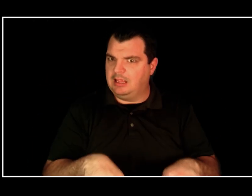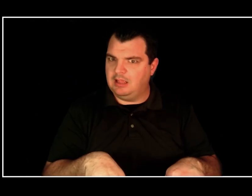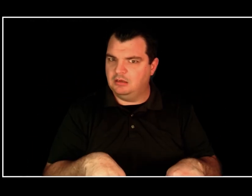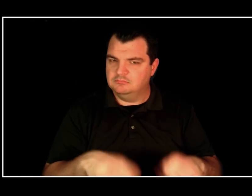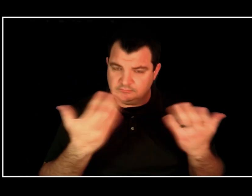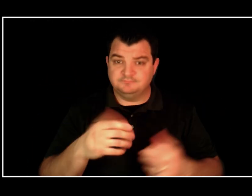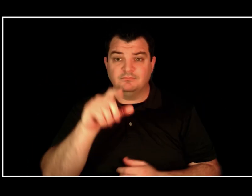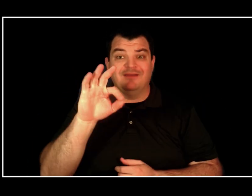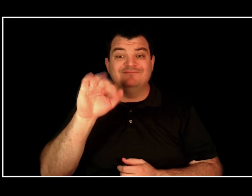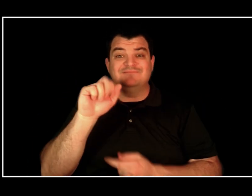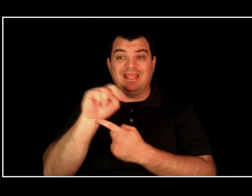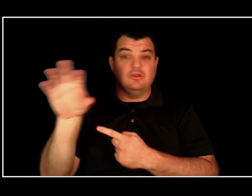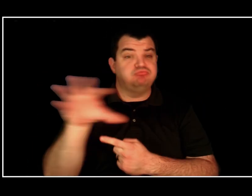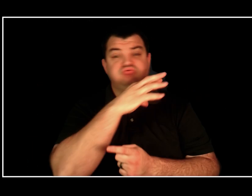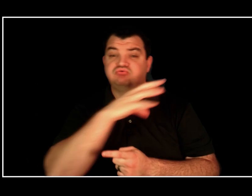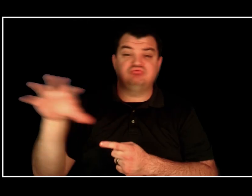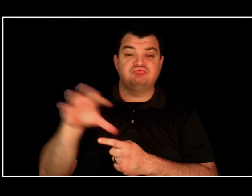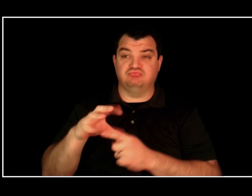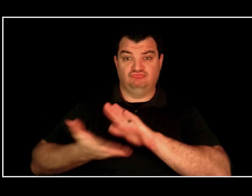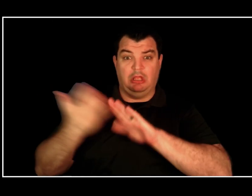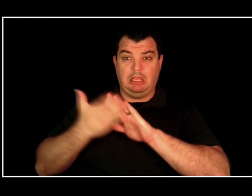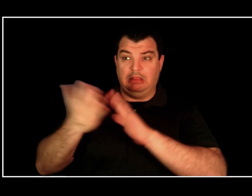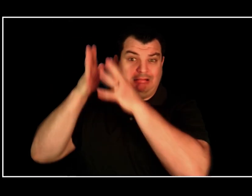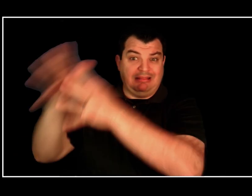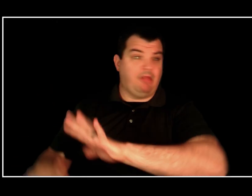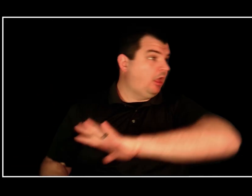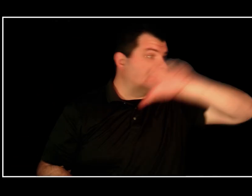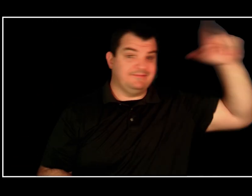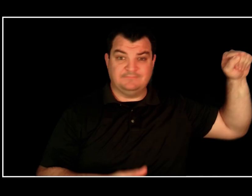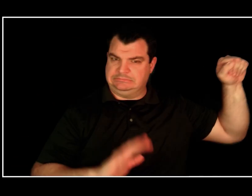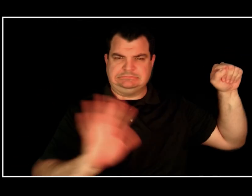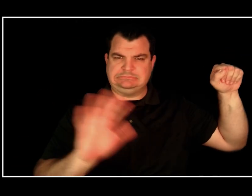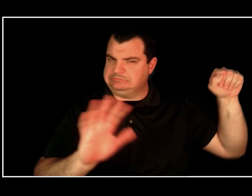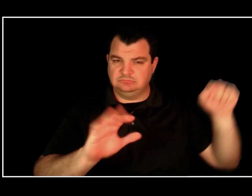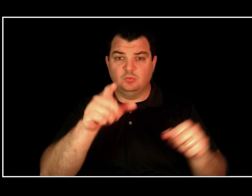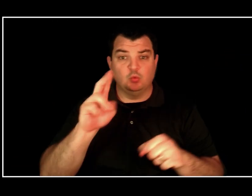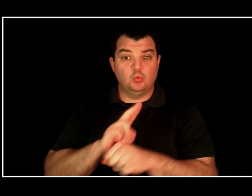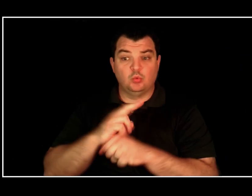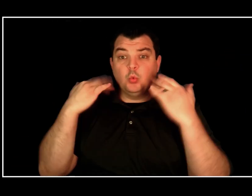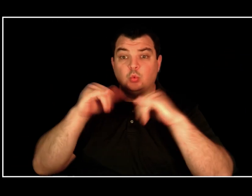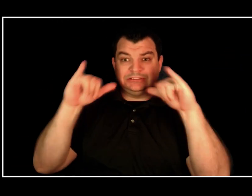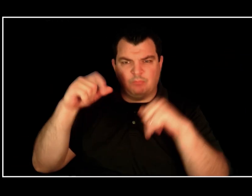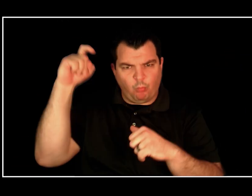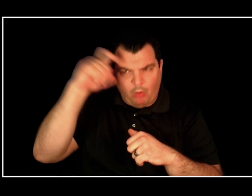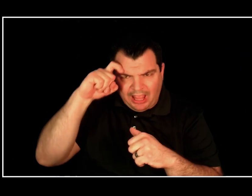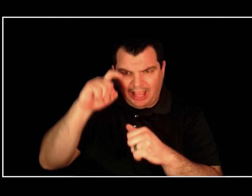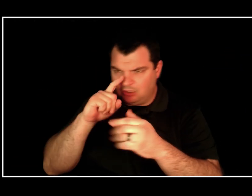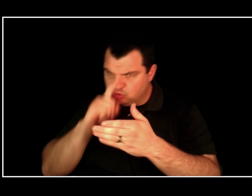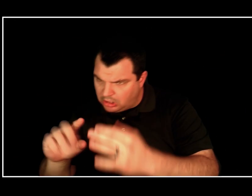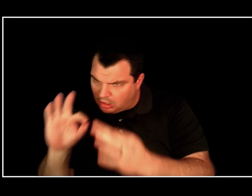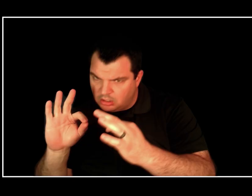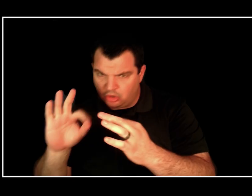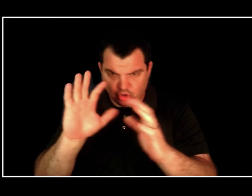higher. Don't leave fans running when you leave the room. By using your cooling system wisely and keeping it in